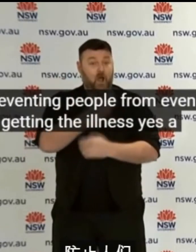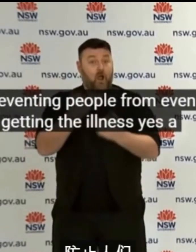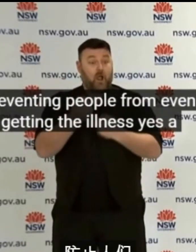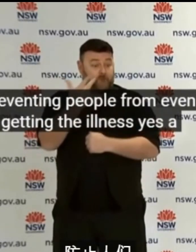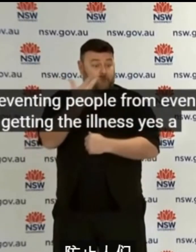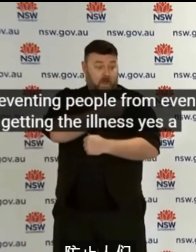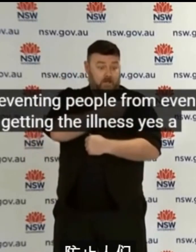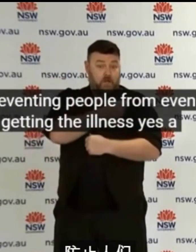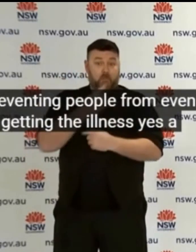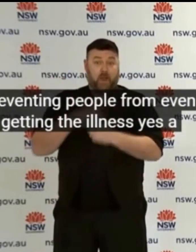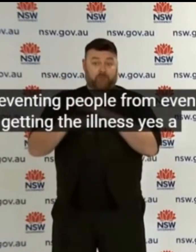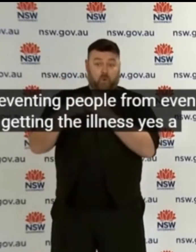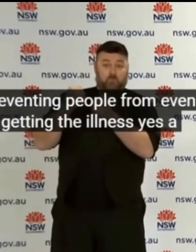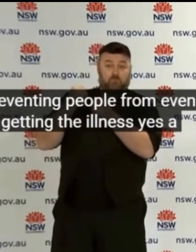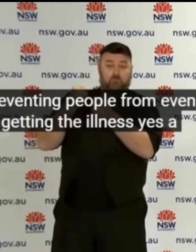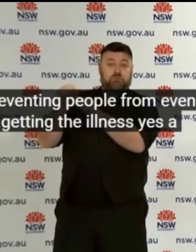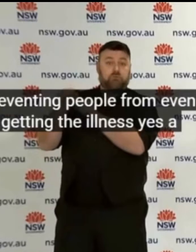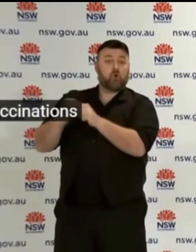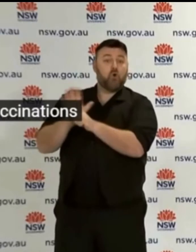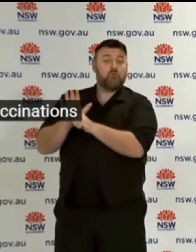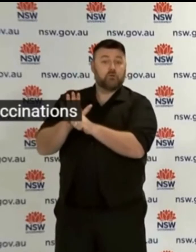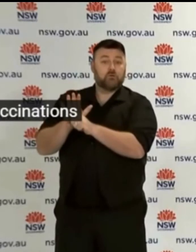Yeah, so vaccinations work well.